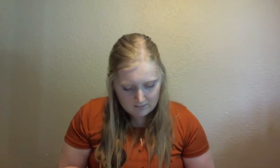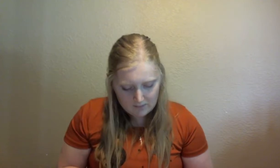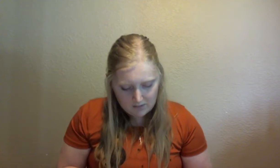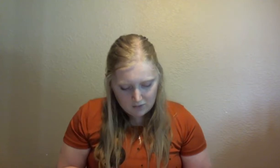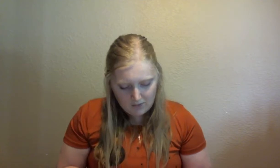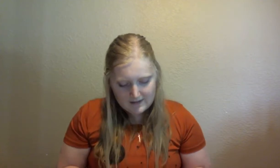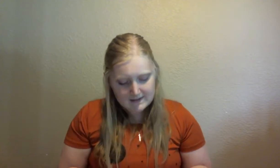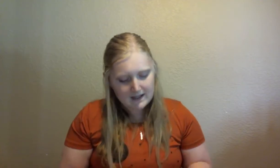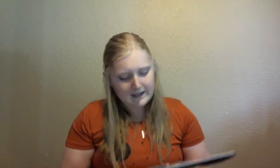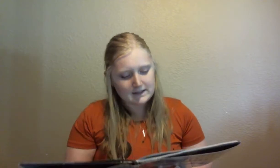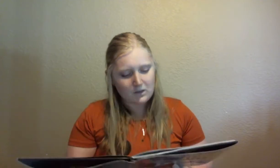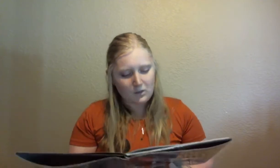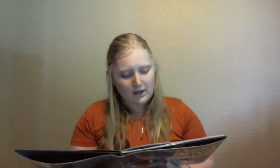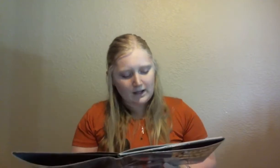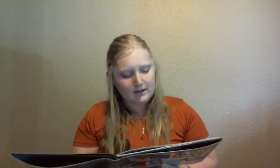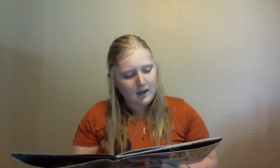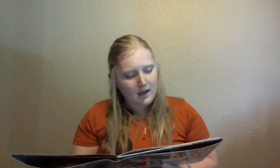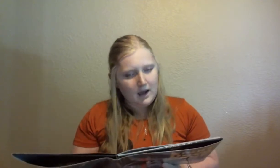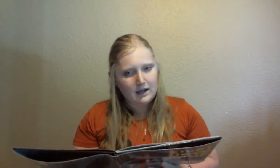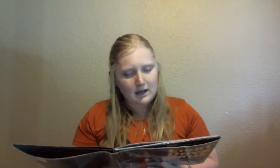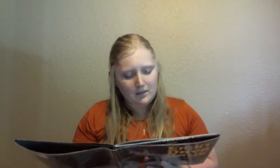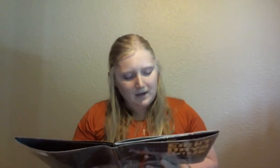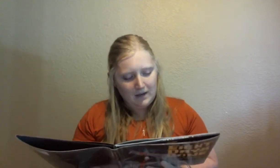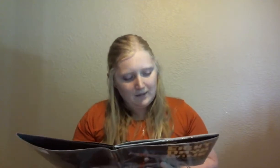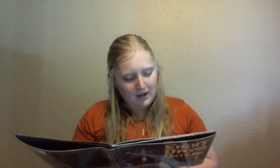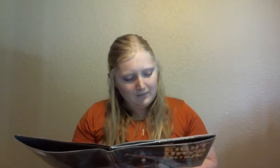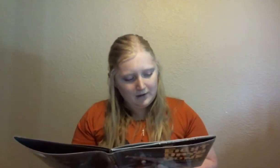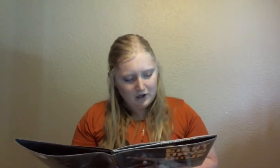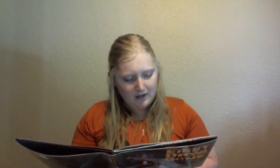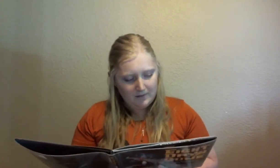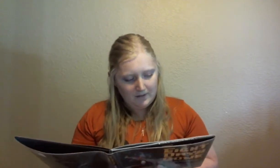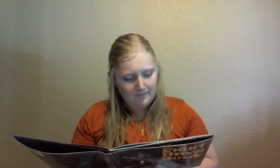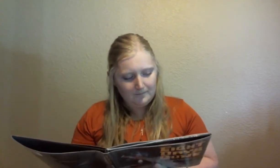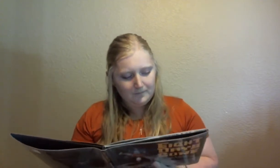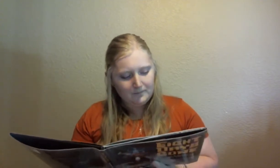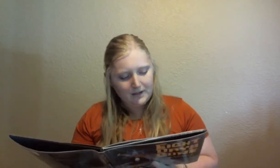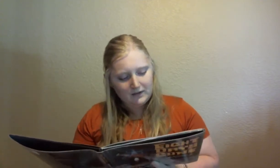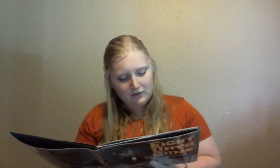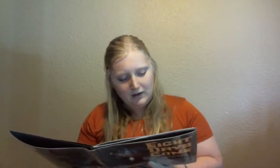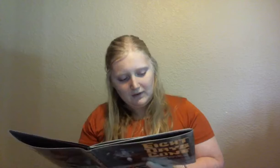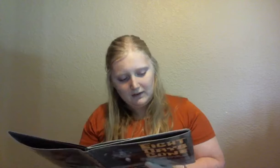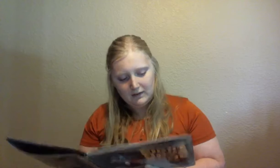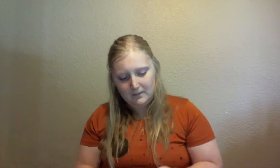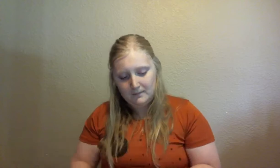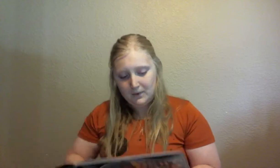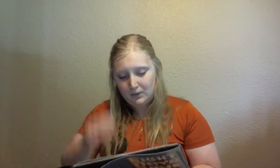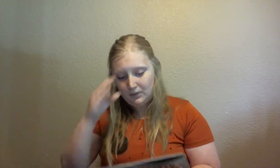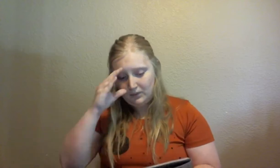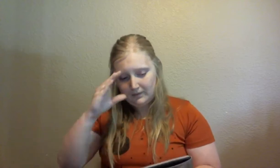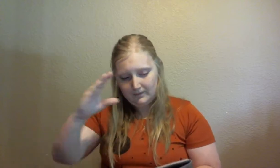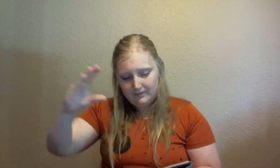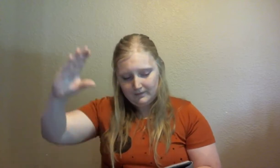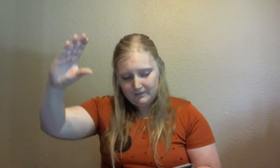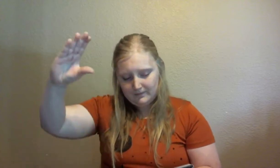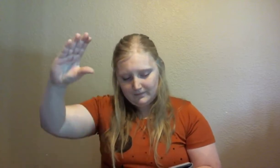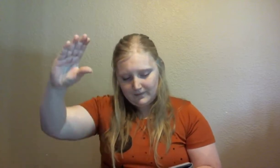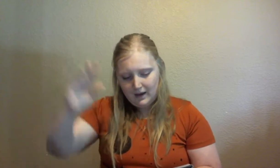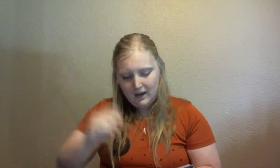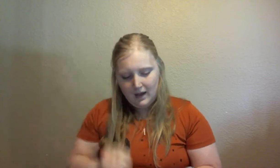the USS Hornet, a nearby recovery ship. Because traveling to the moon